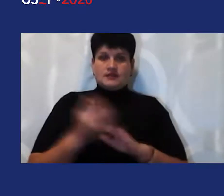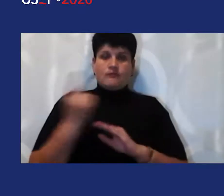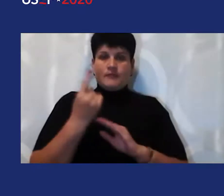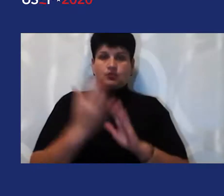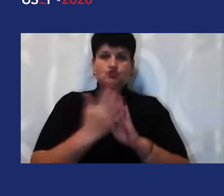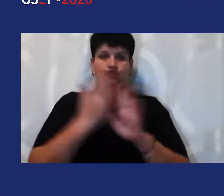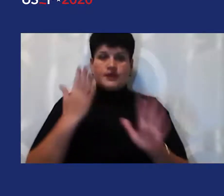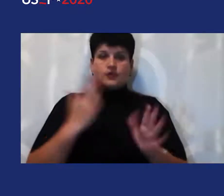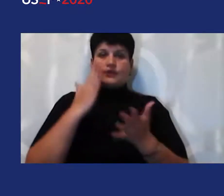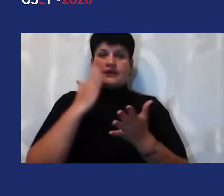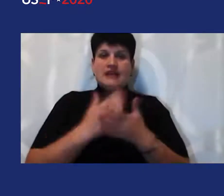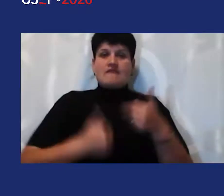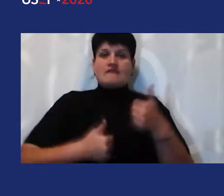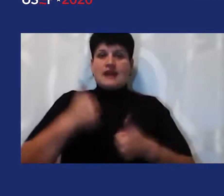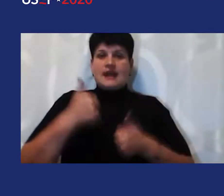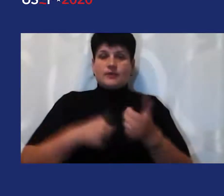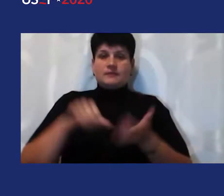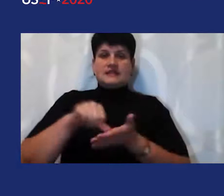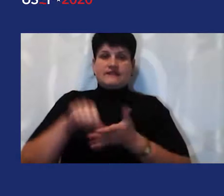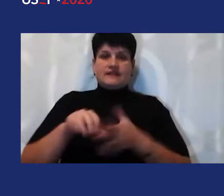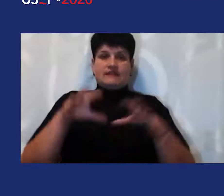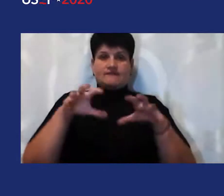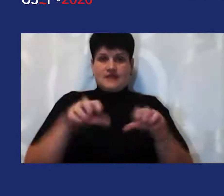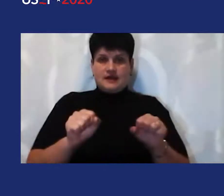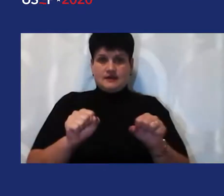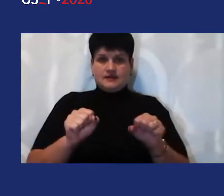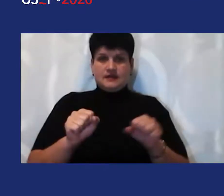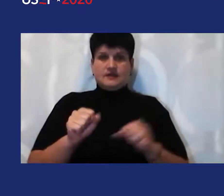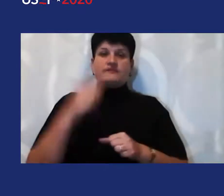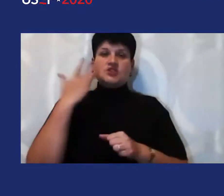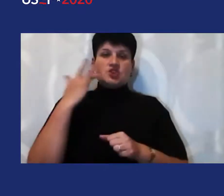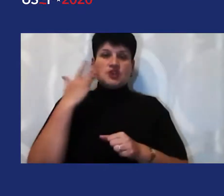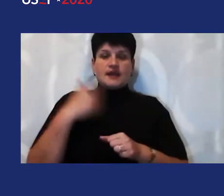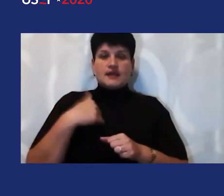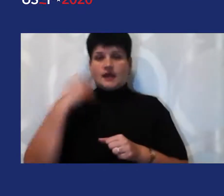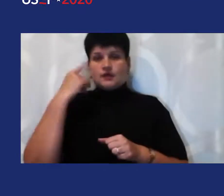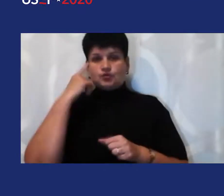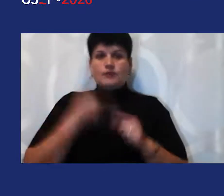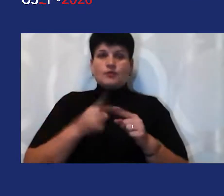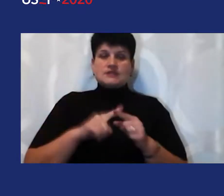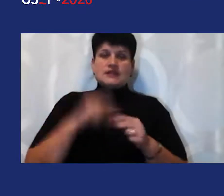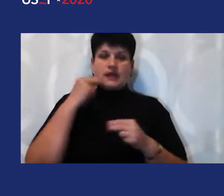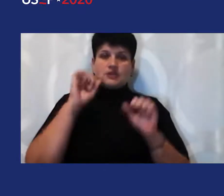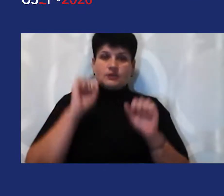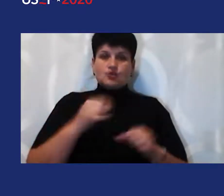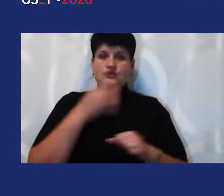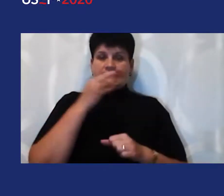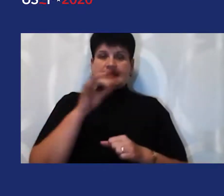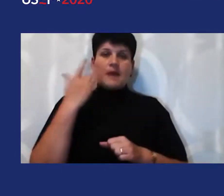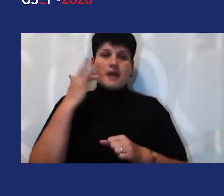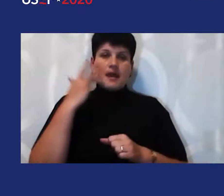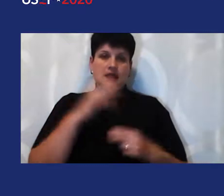such a pandemic year. So, as to the impact on the